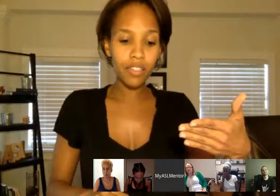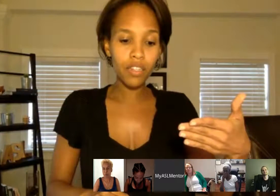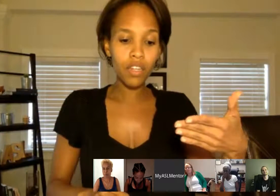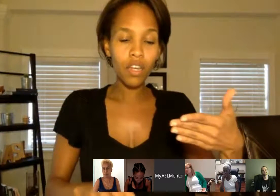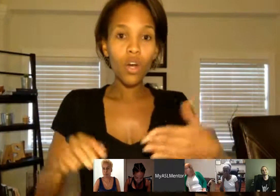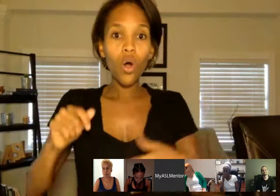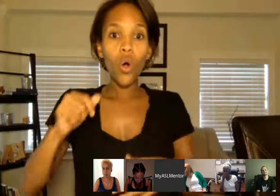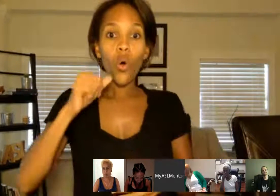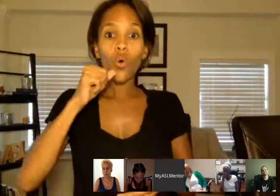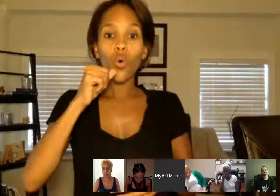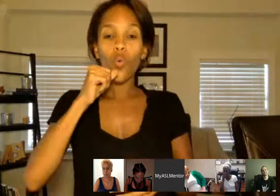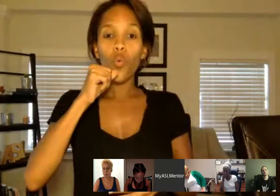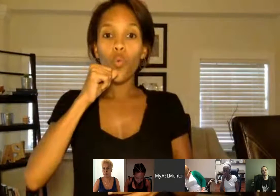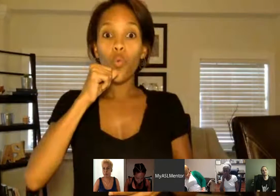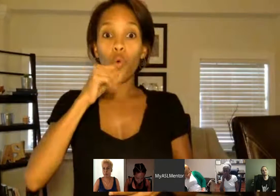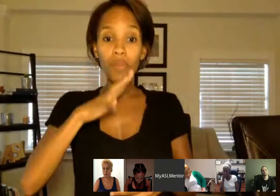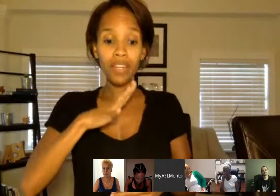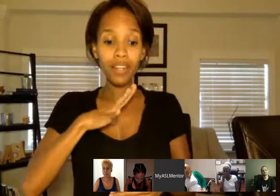says